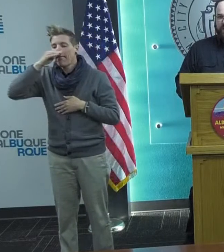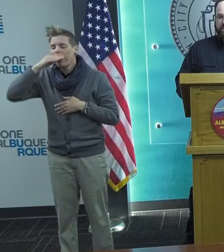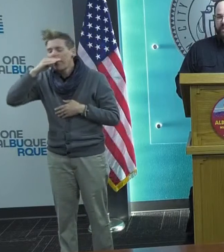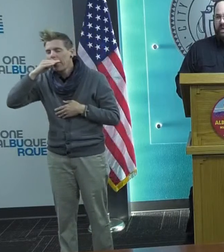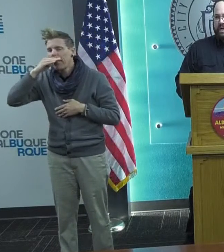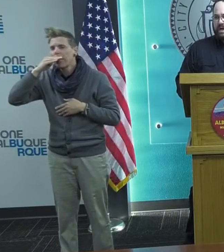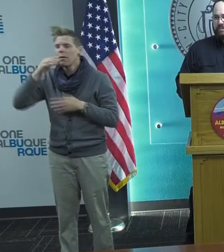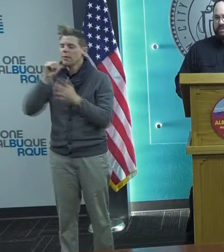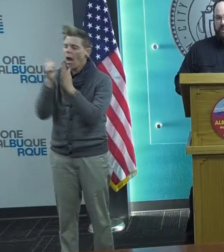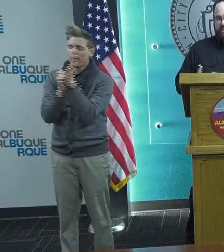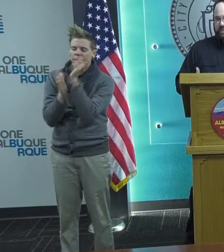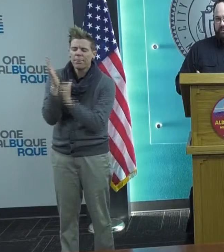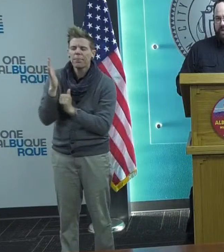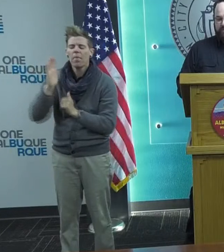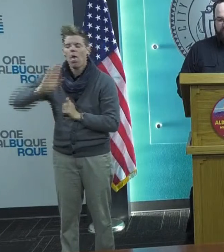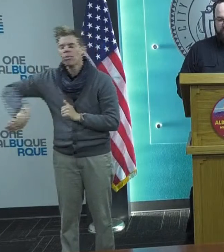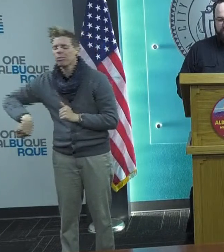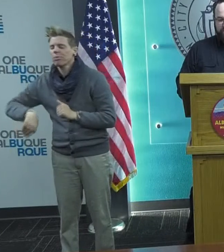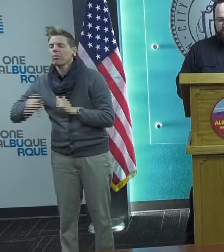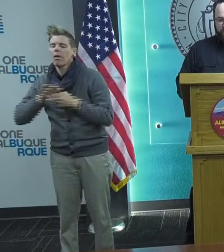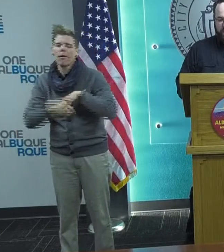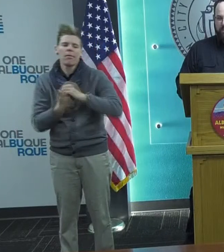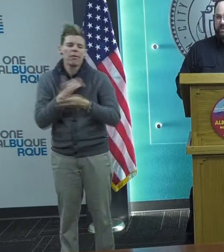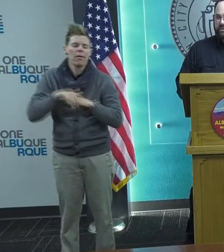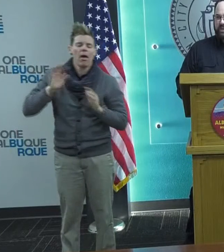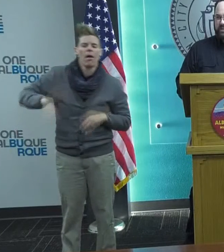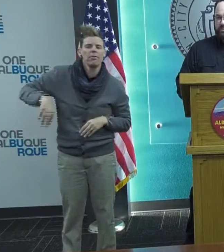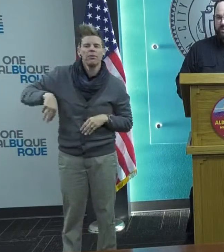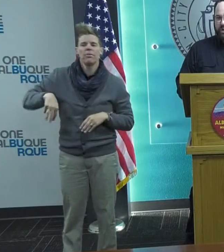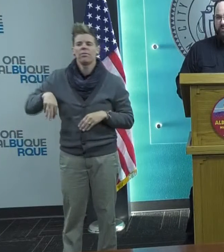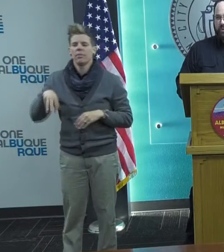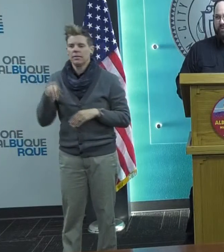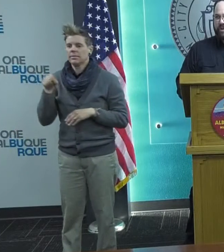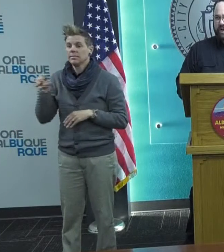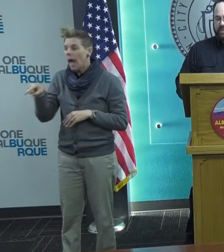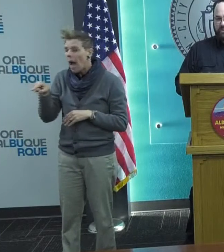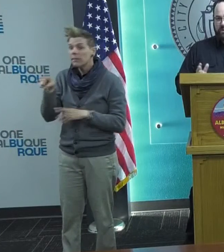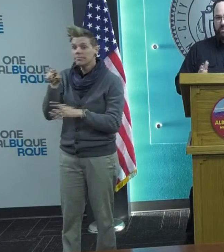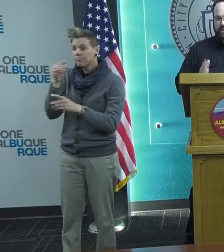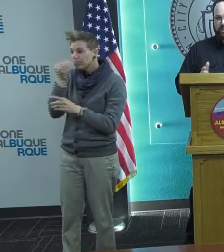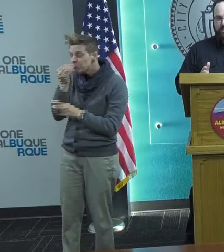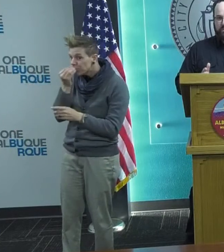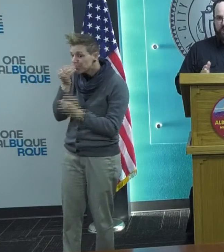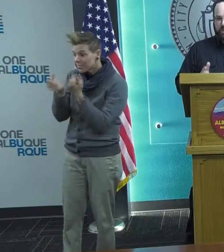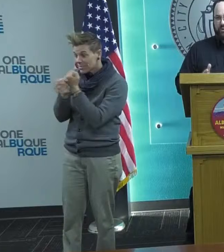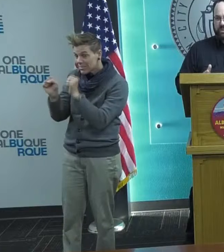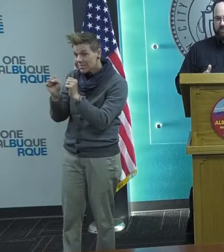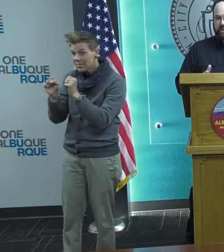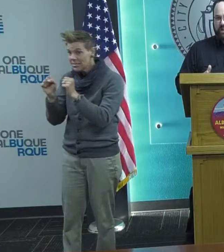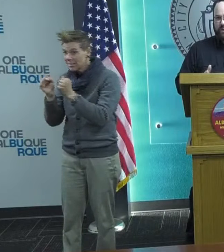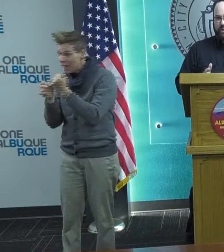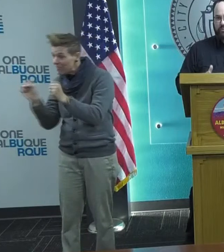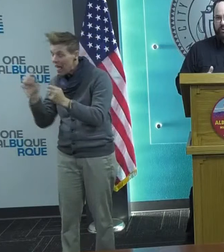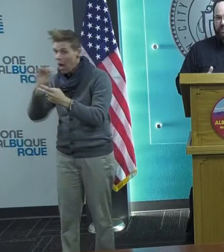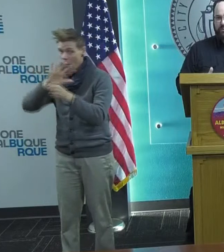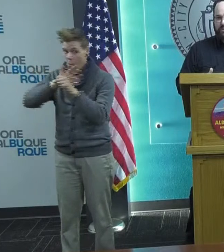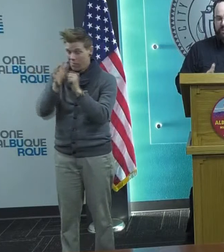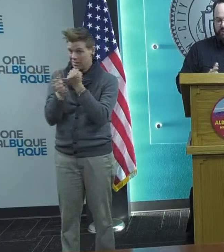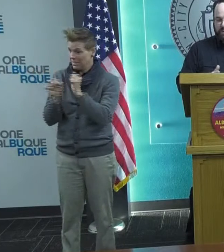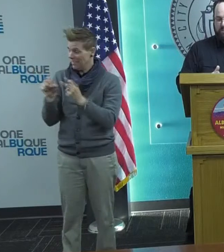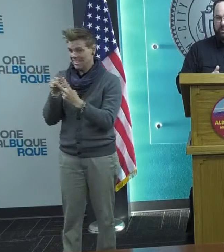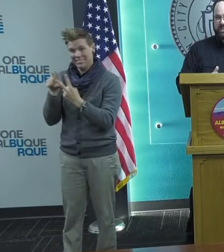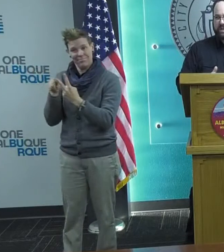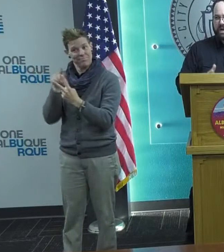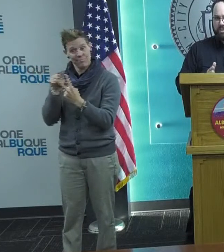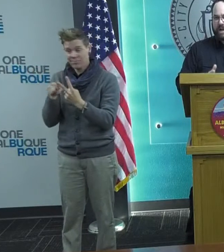their hands, some of these things apply to food safety as well, but certainly in terms of COVID, we're very concerned to make sure that people are closely following those principles